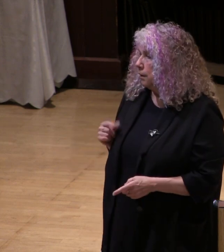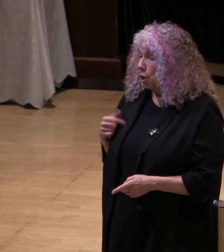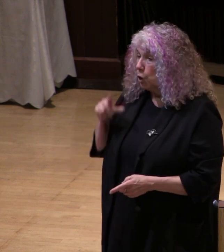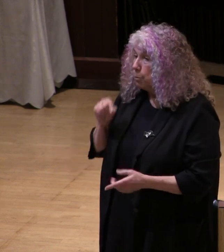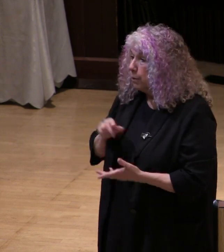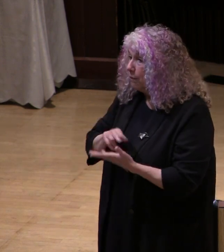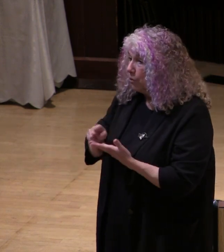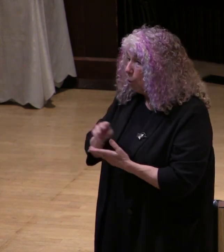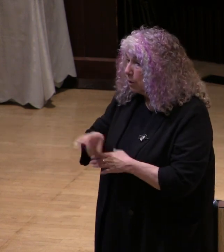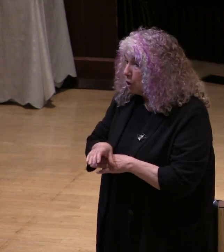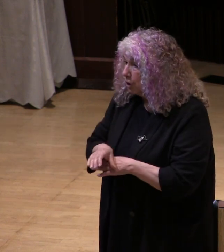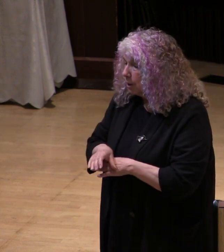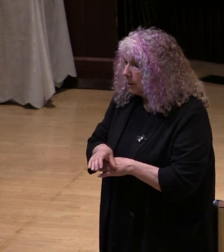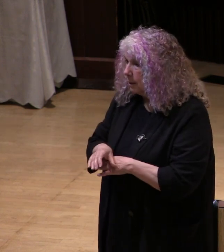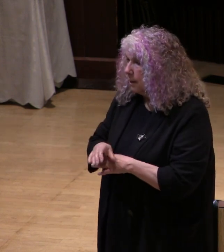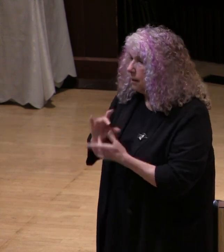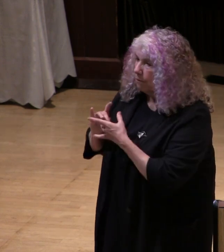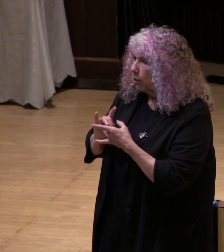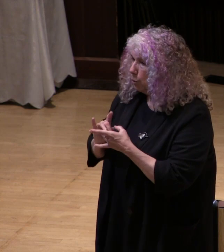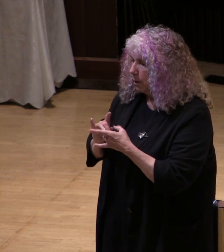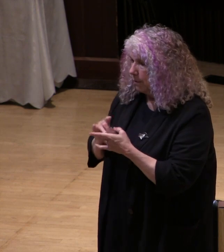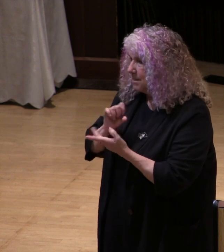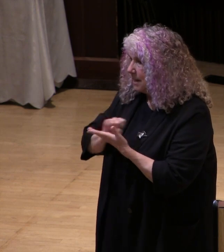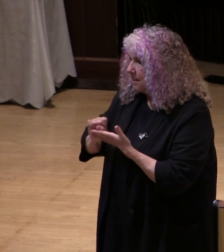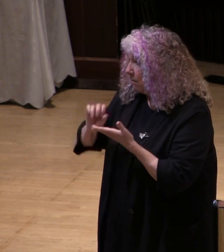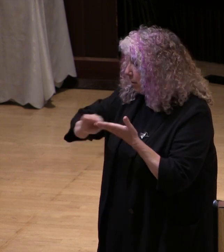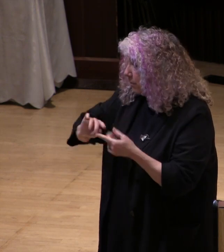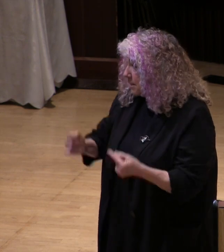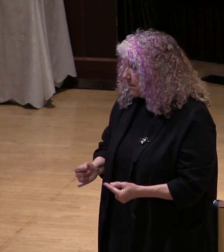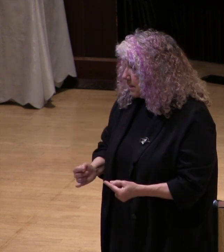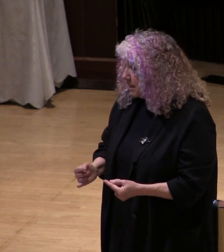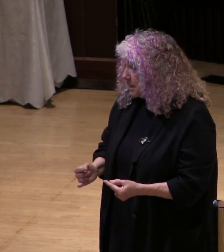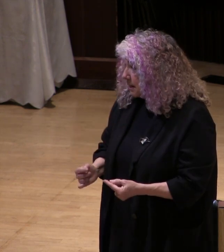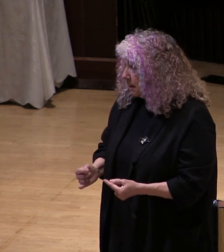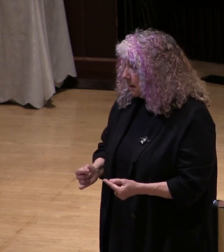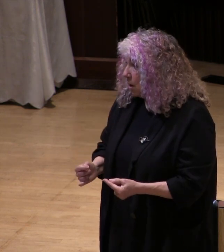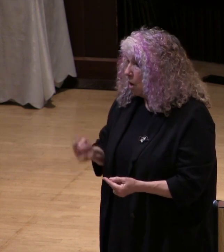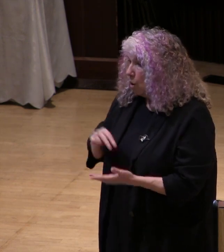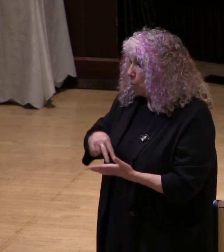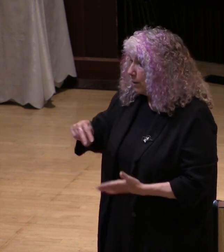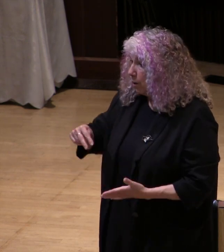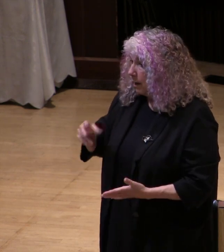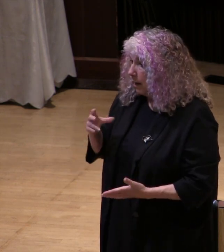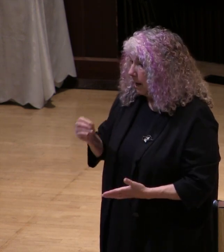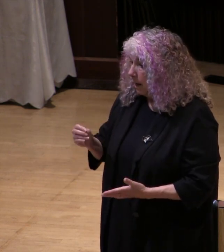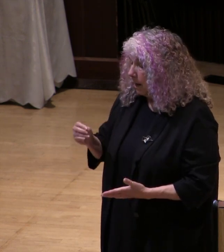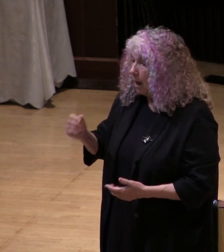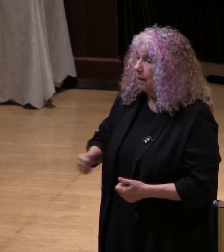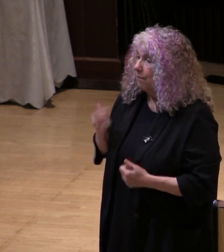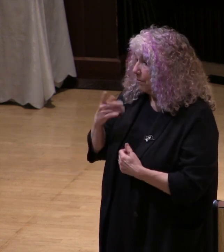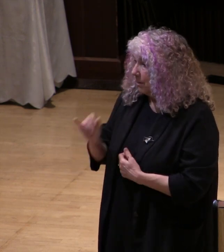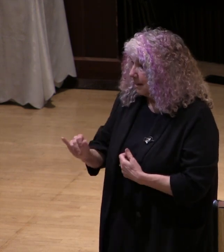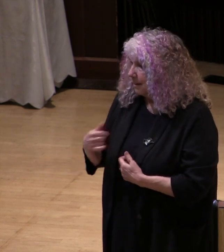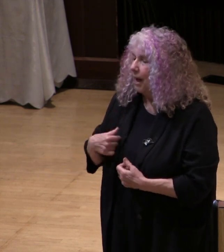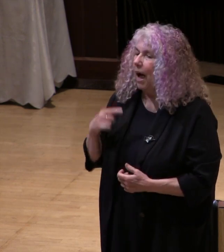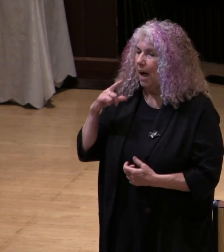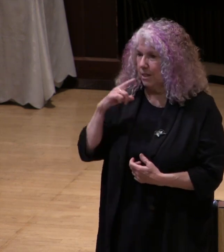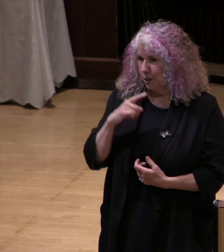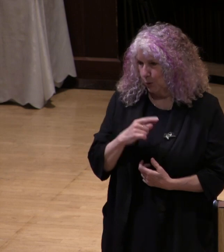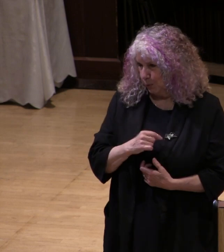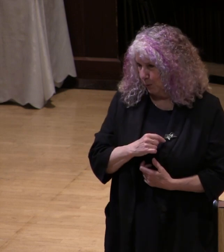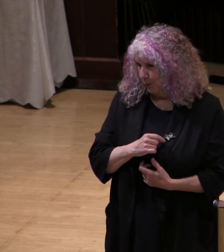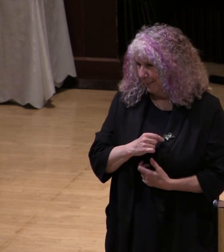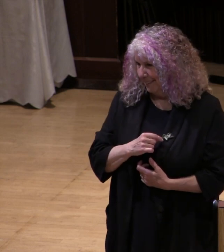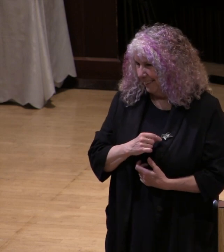Do you believe in the Holy Church, the communion of saints, the forgiveness of sins, the resurrection, and life everlasting?